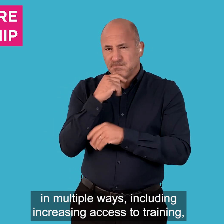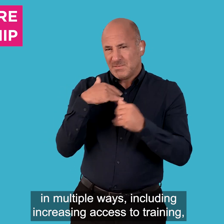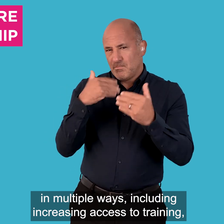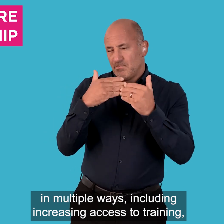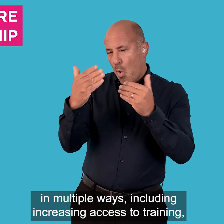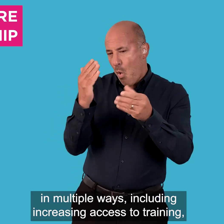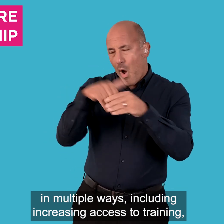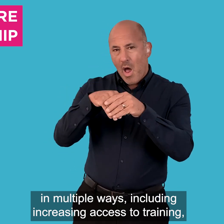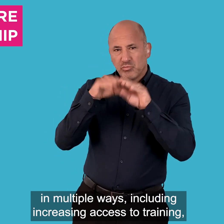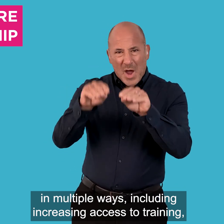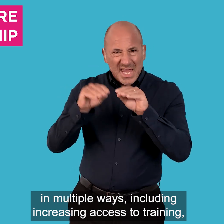access to training,